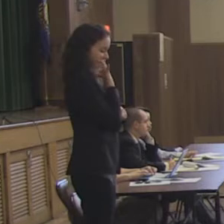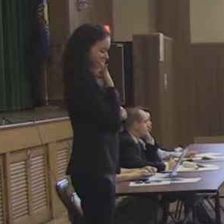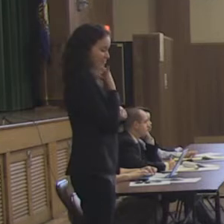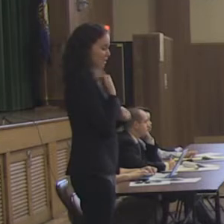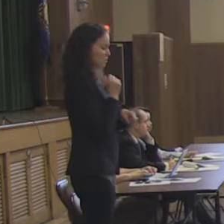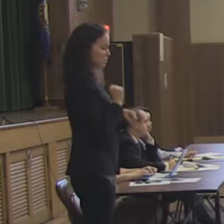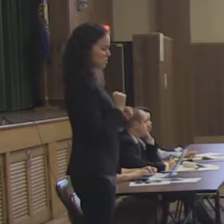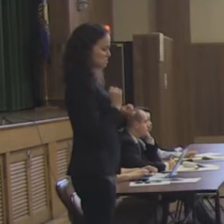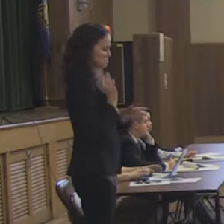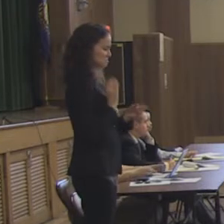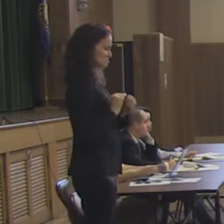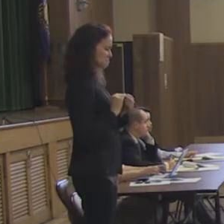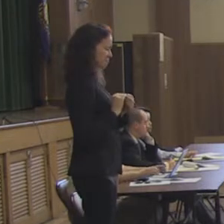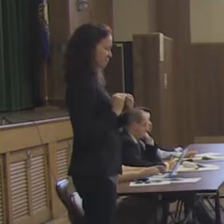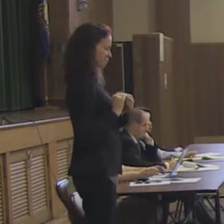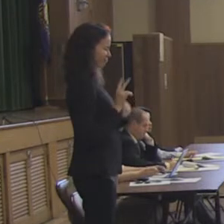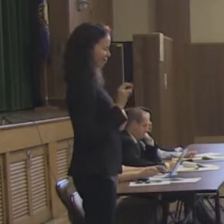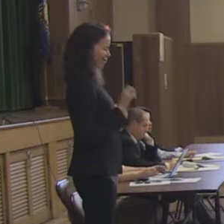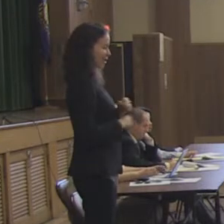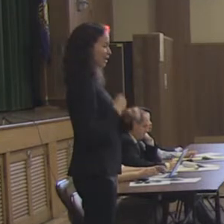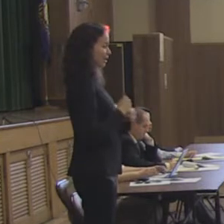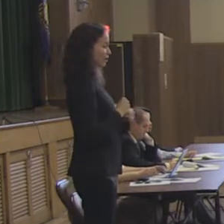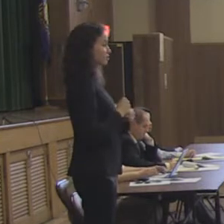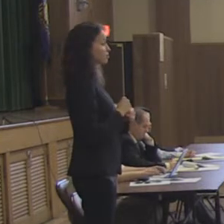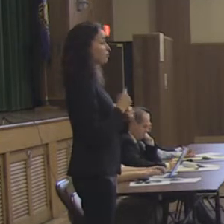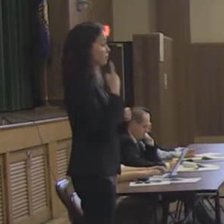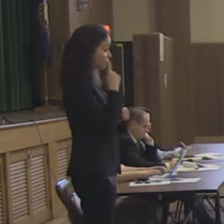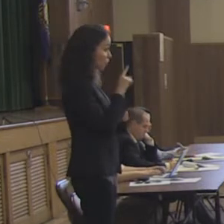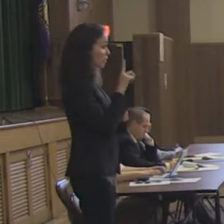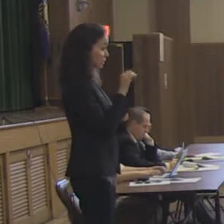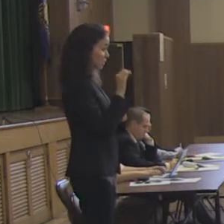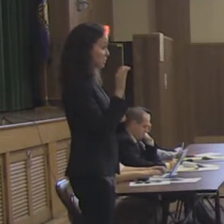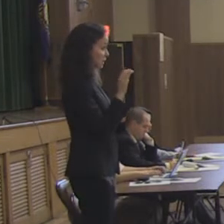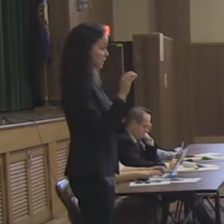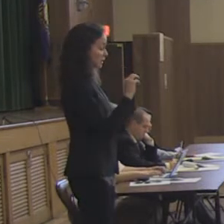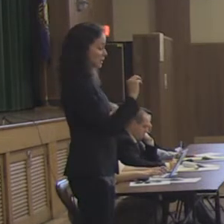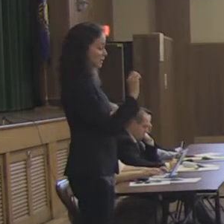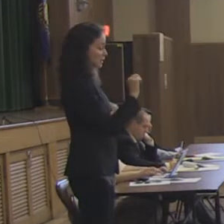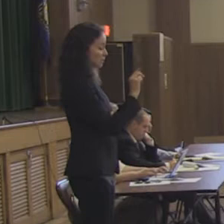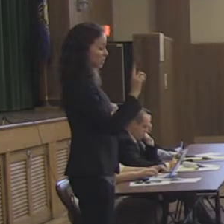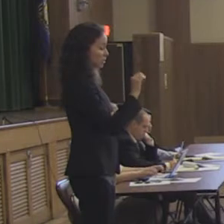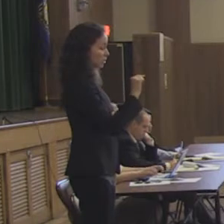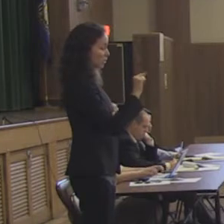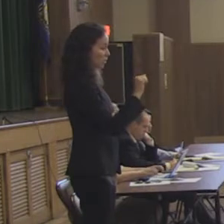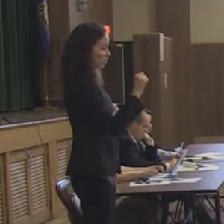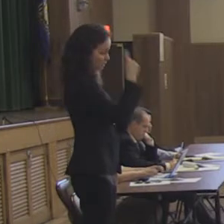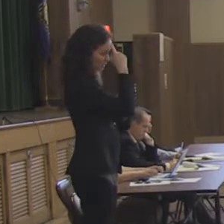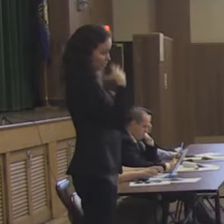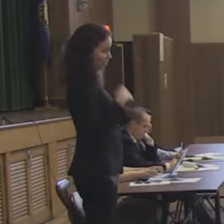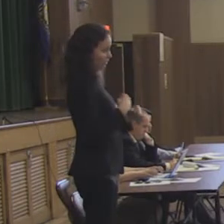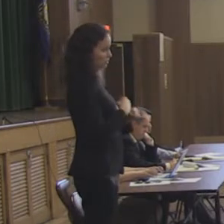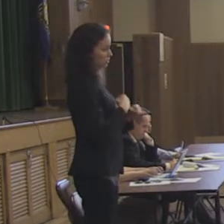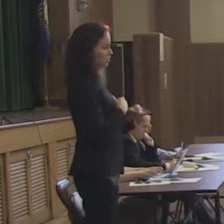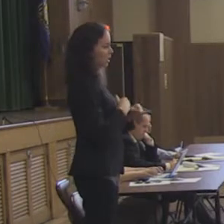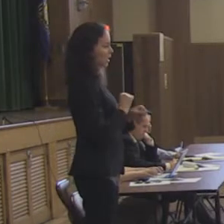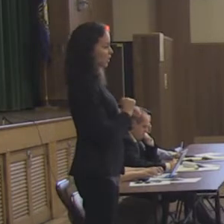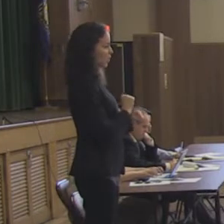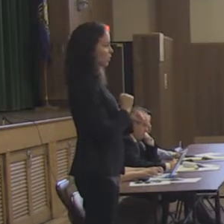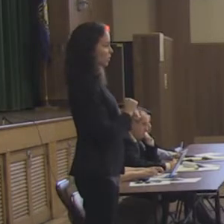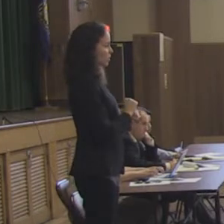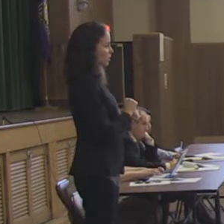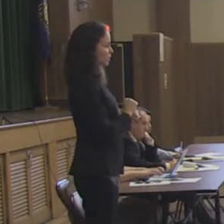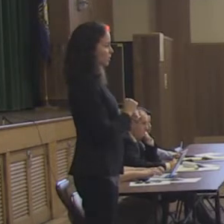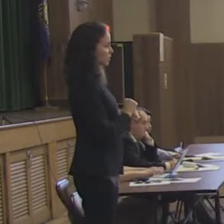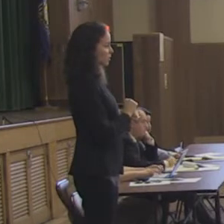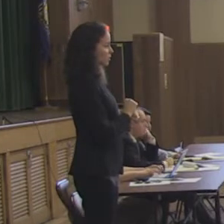for about 30 years with the Department of Corrections. Mendota Mental Health Institute was where I worked in the